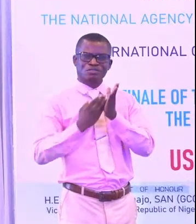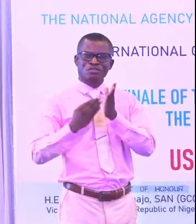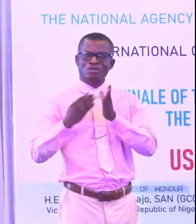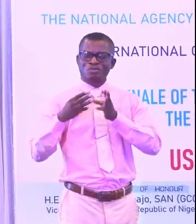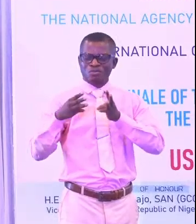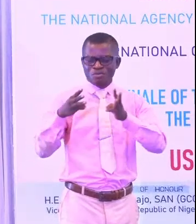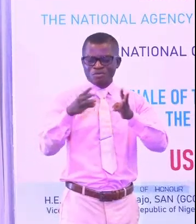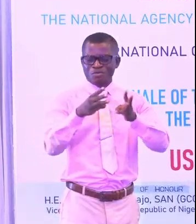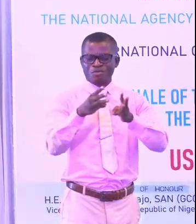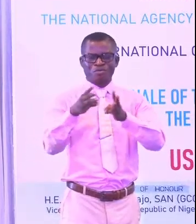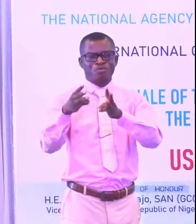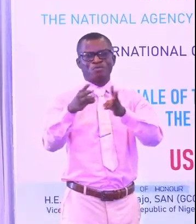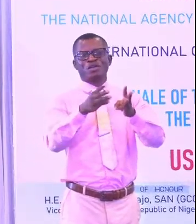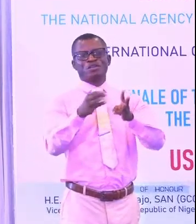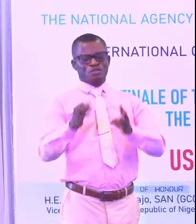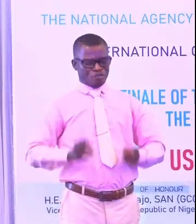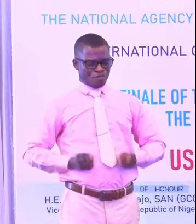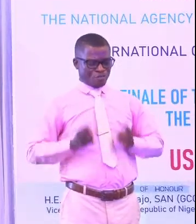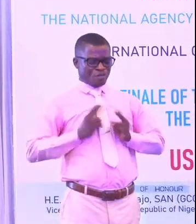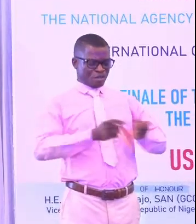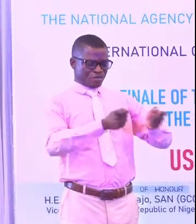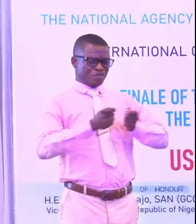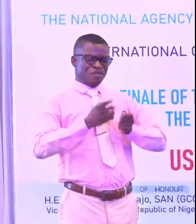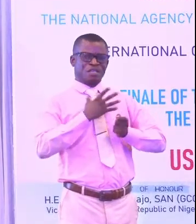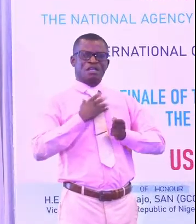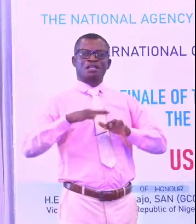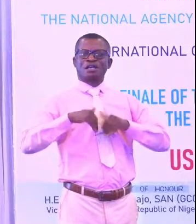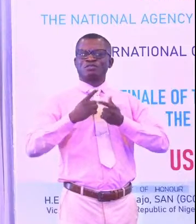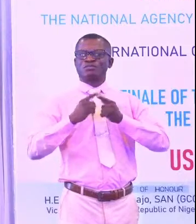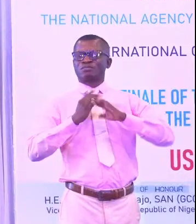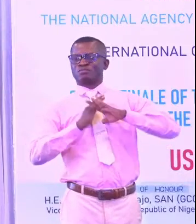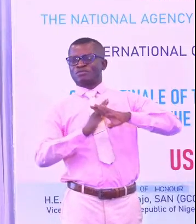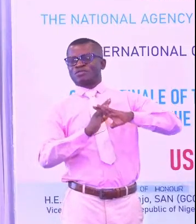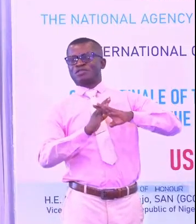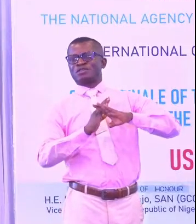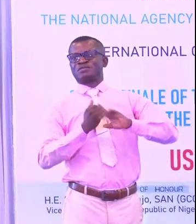trafficking and how to protect themselves.